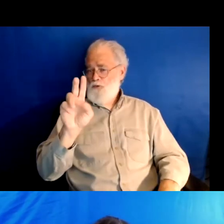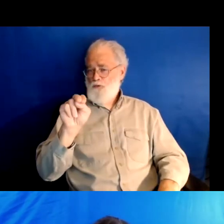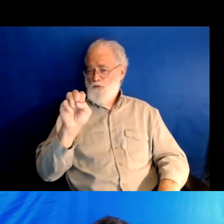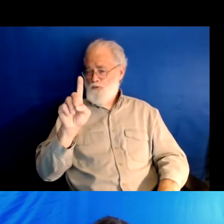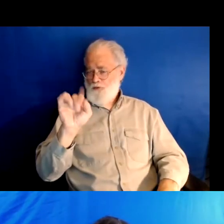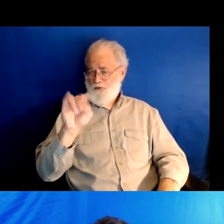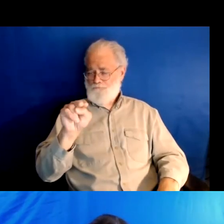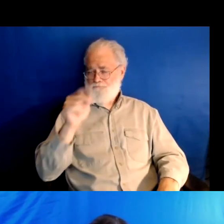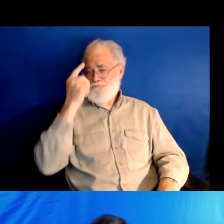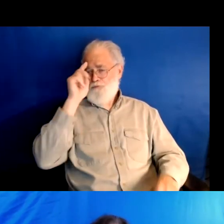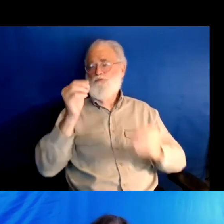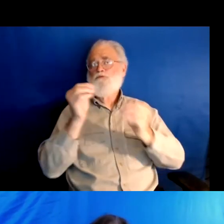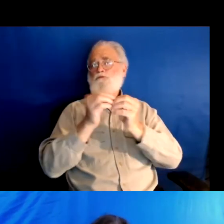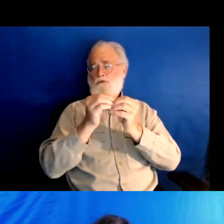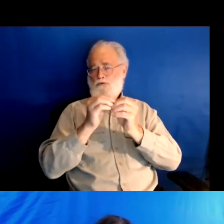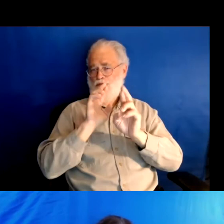year.